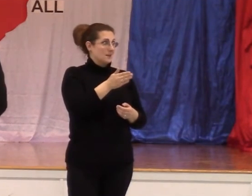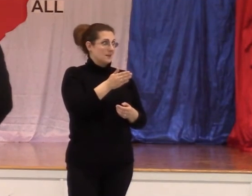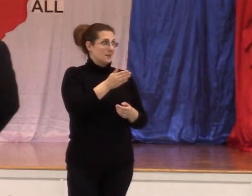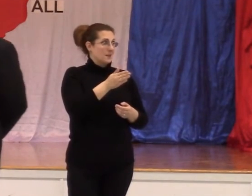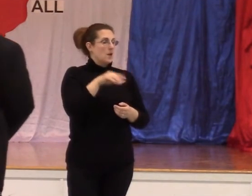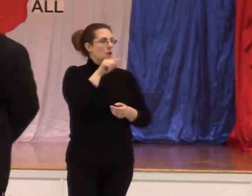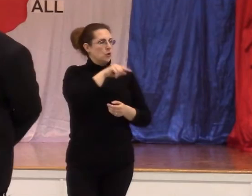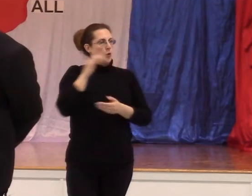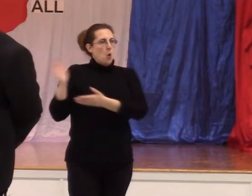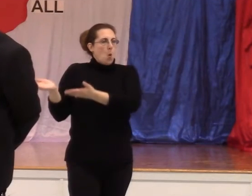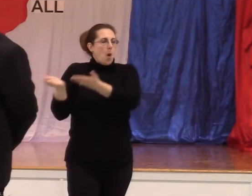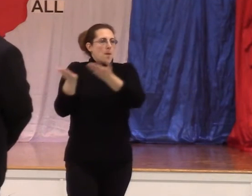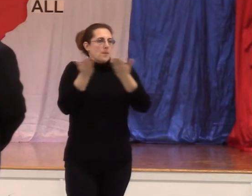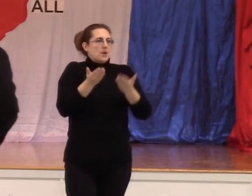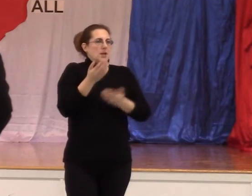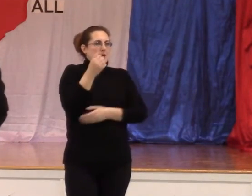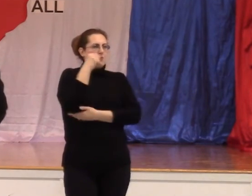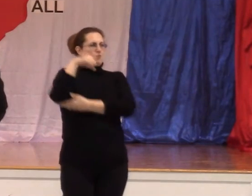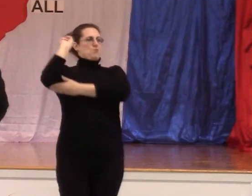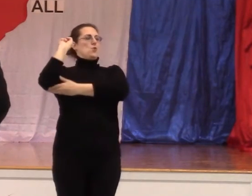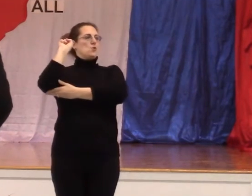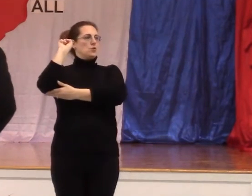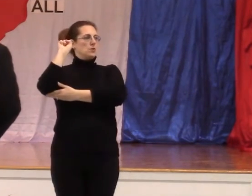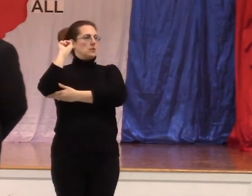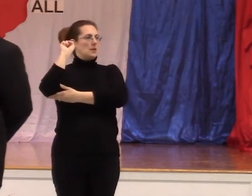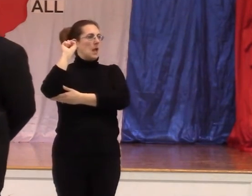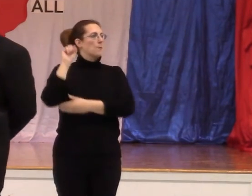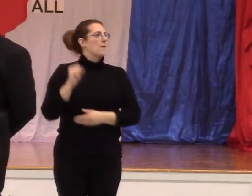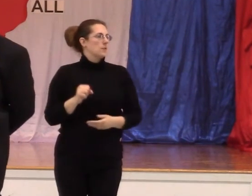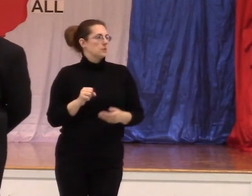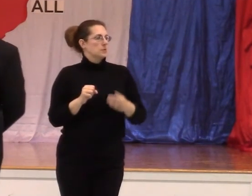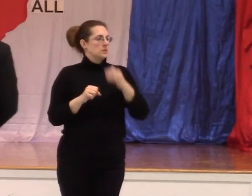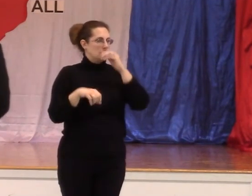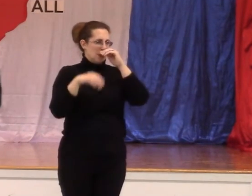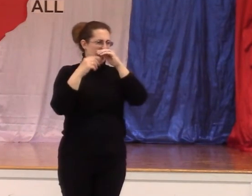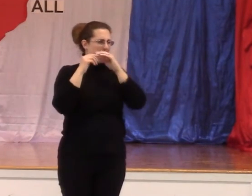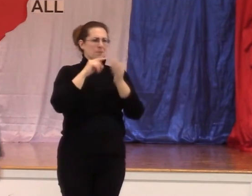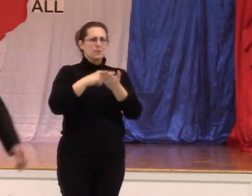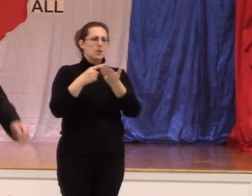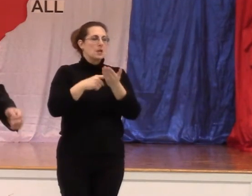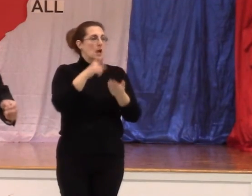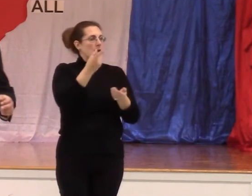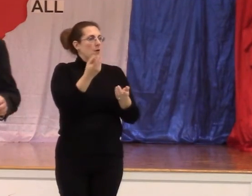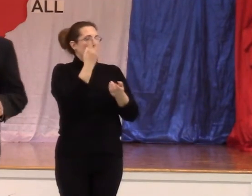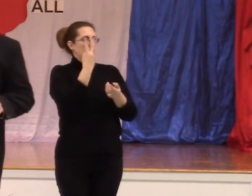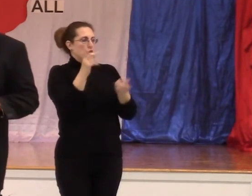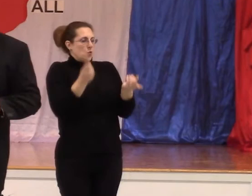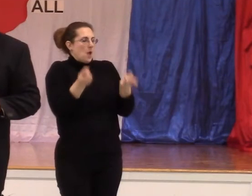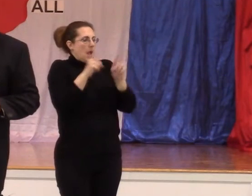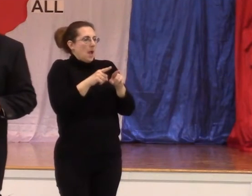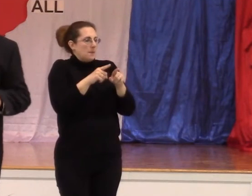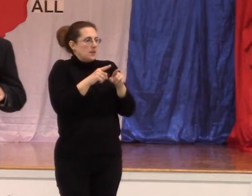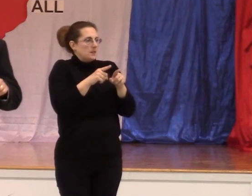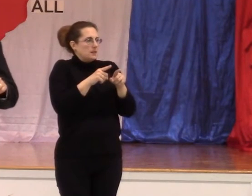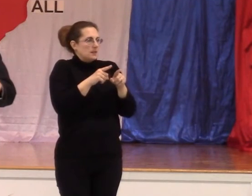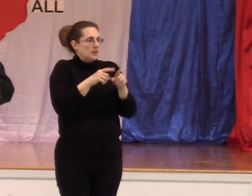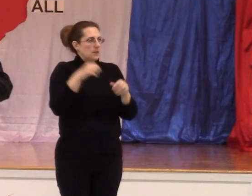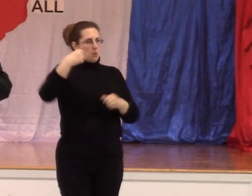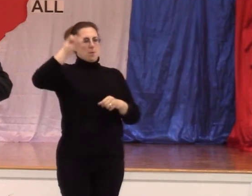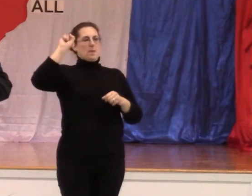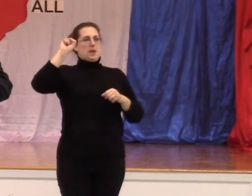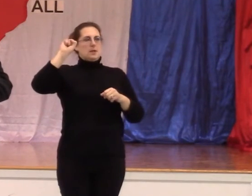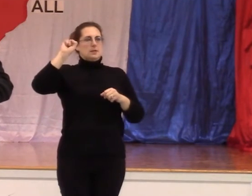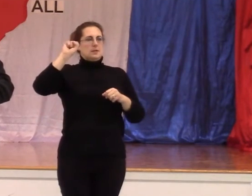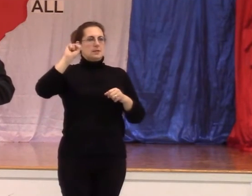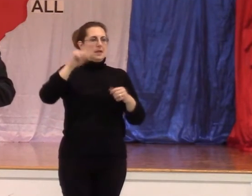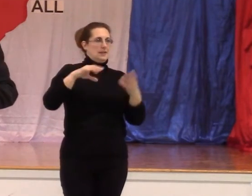to bring about revolt and revolution. And in fact, we'll talk about two instances of that in the Peasants' Rebellion and the Munster